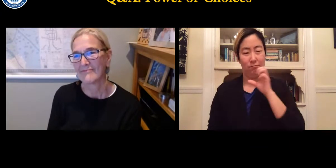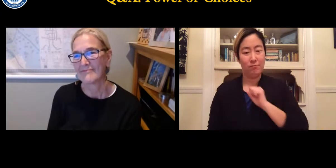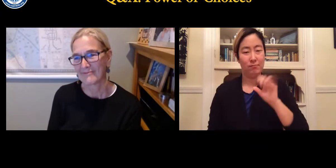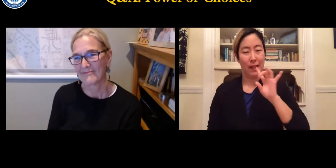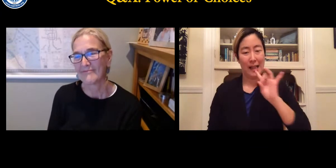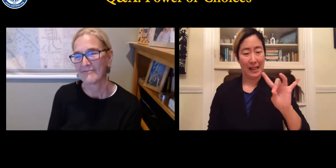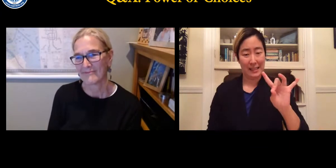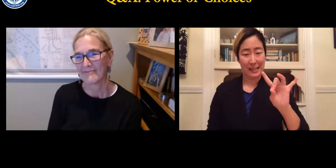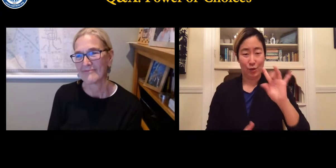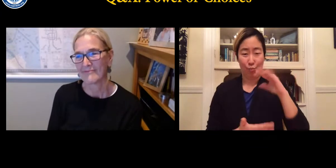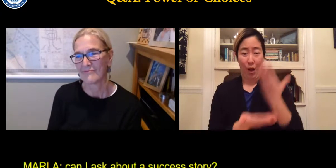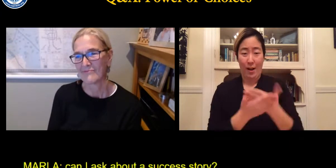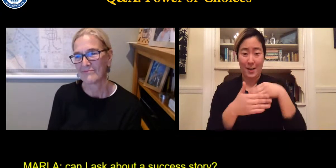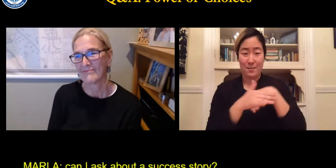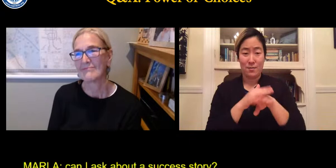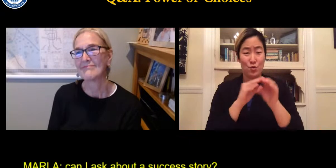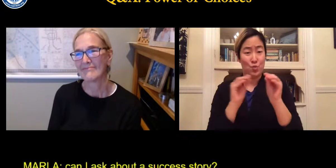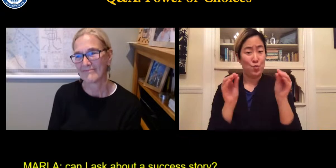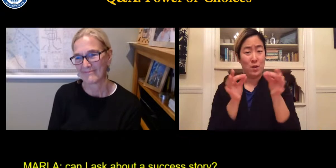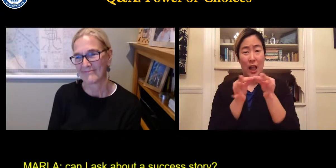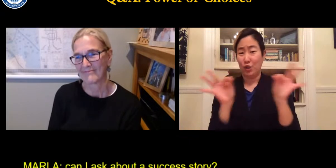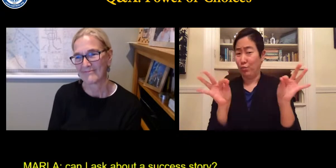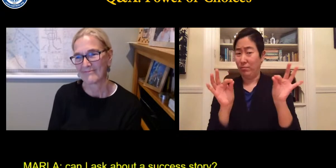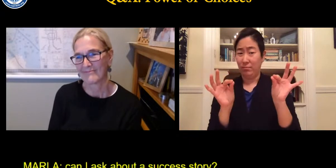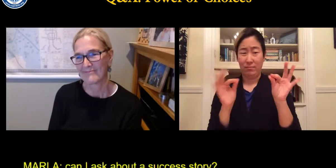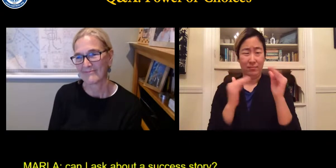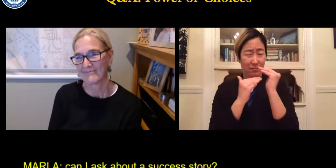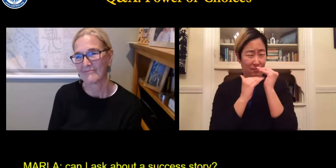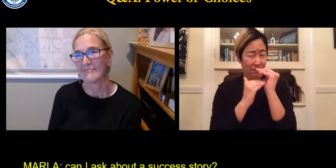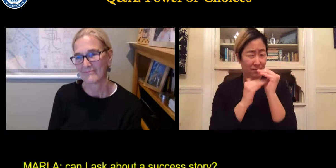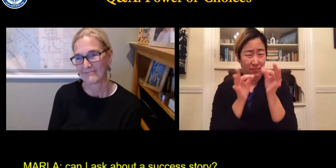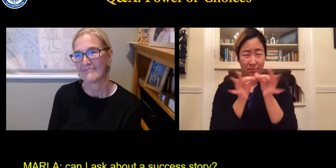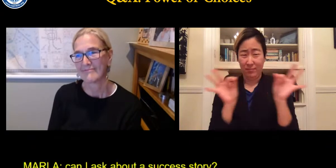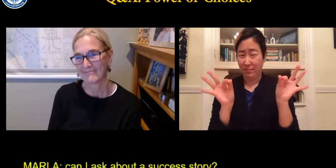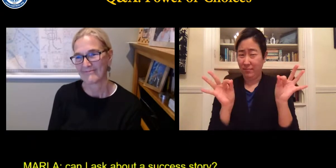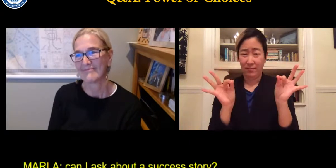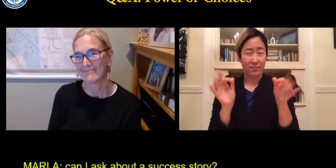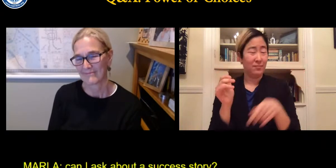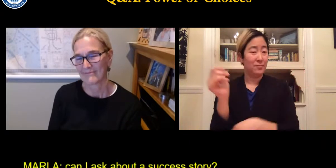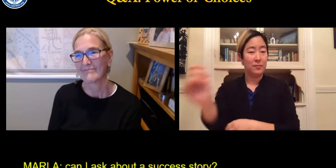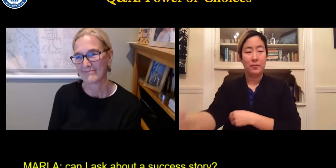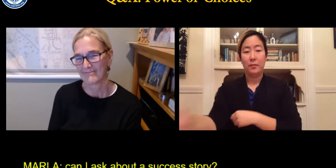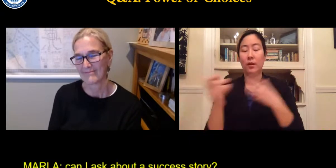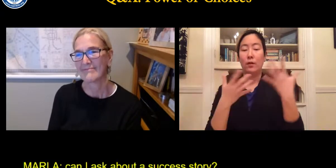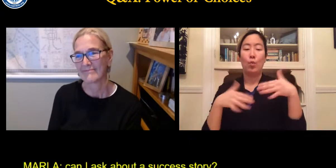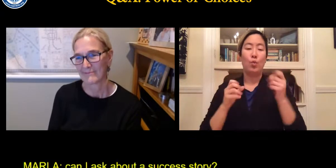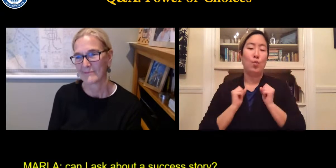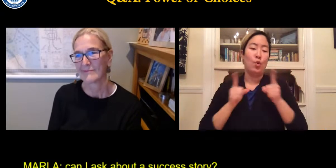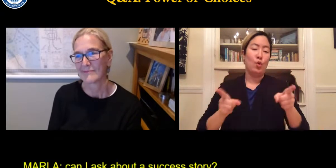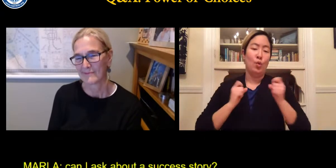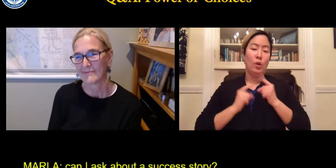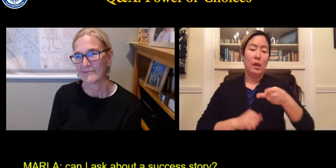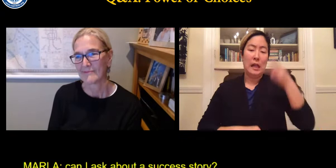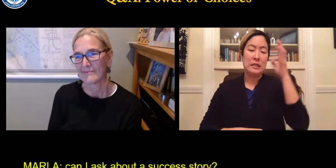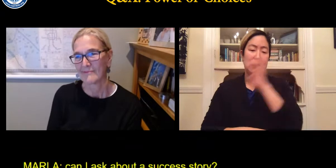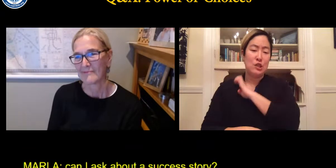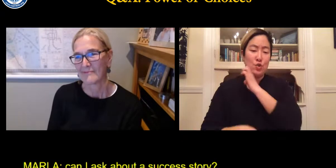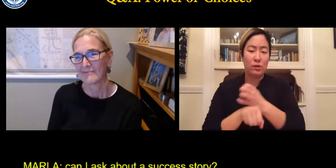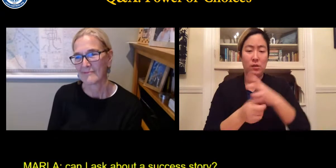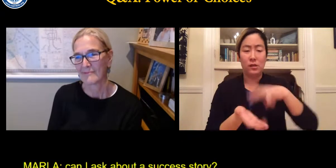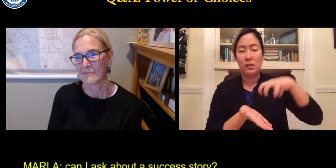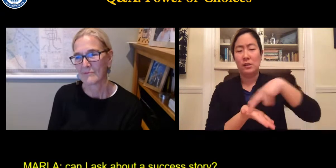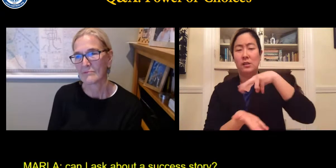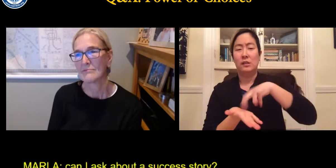Noel. Yes, one of the students I worked with last year. We had a student at the age of 8, had no language when they got to school, very little, I